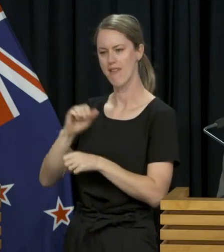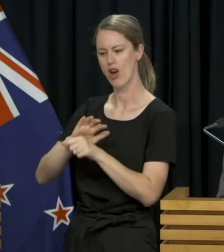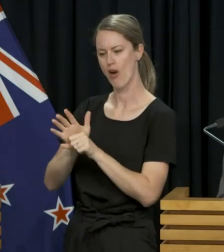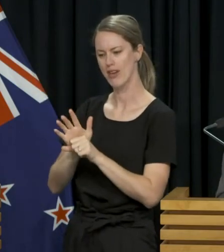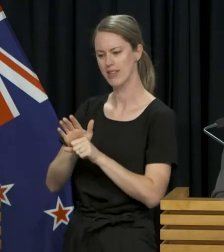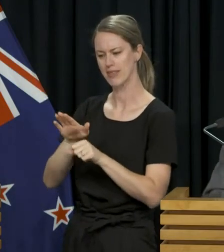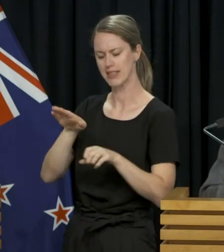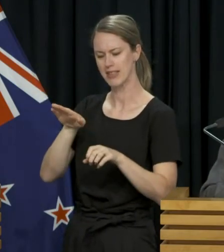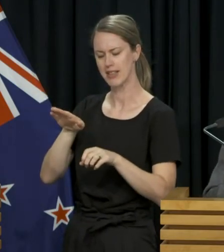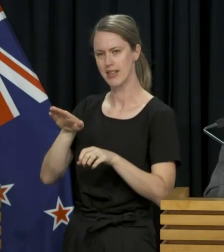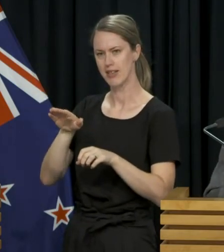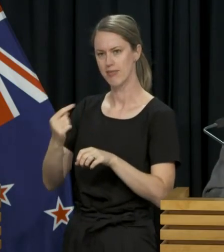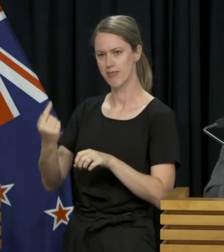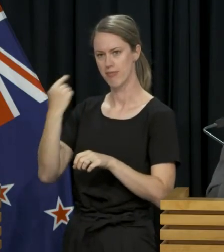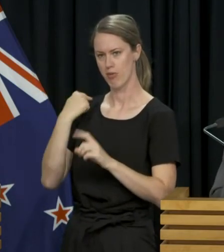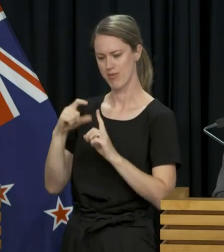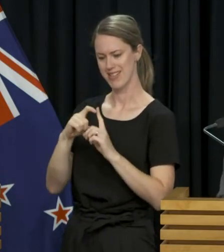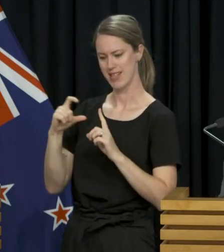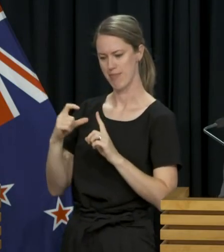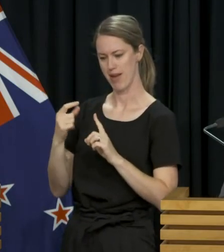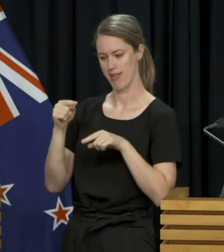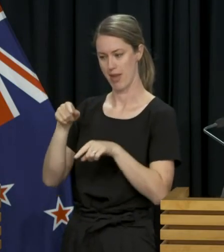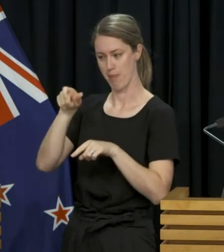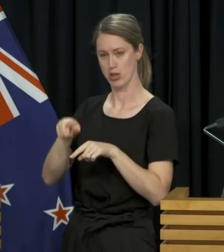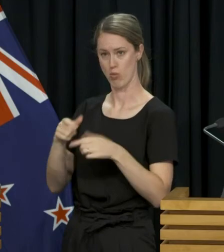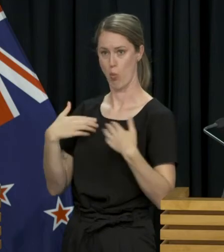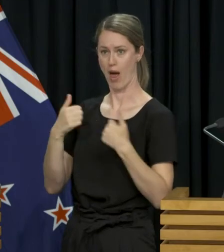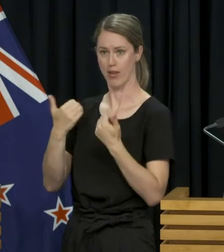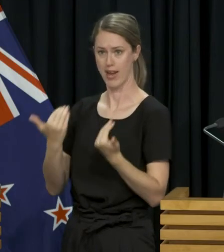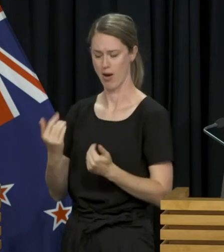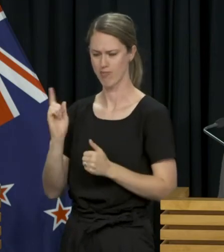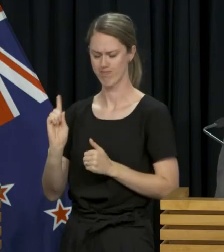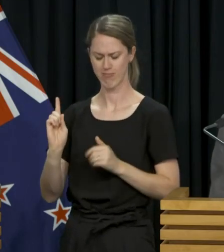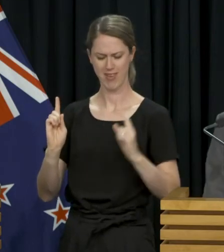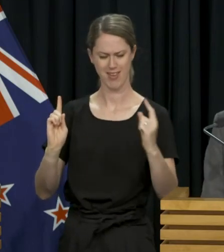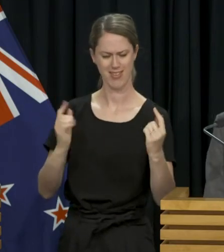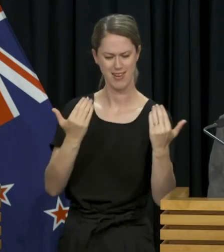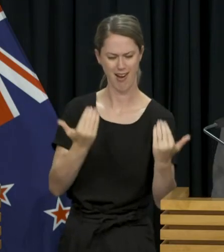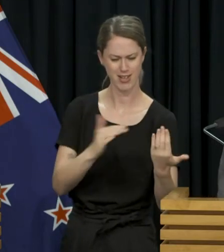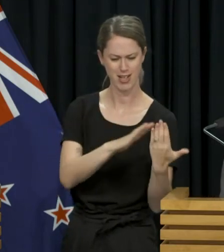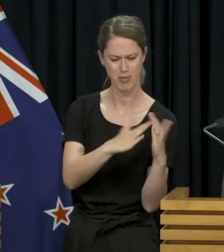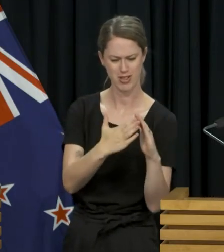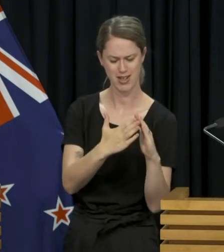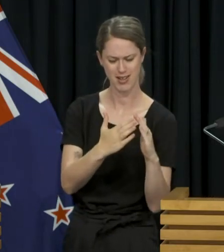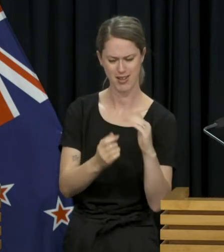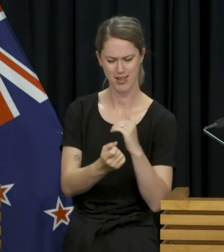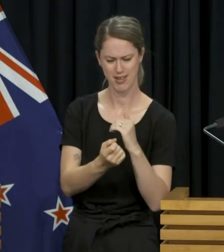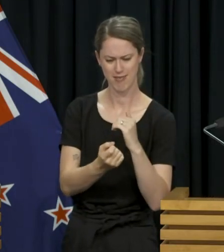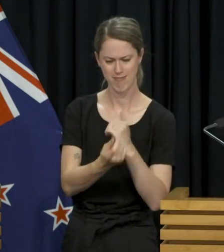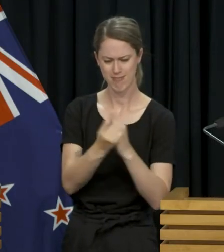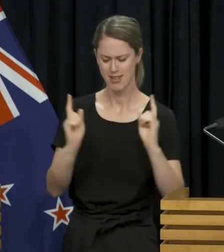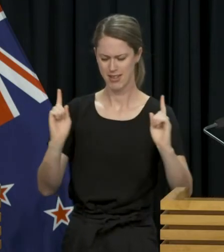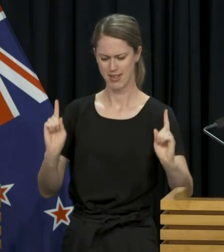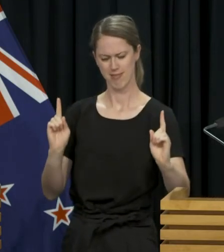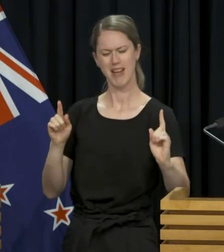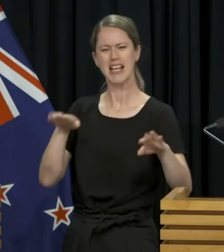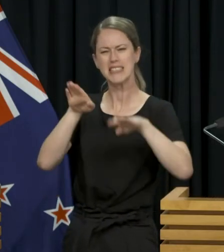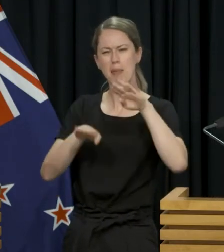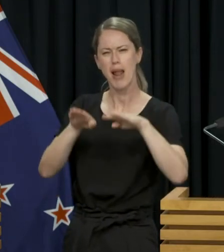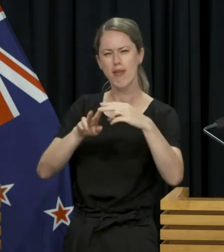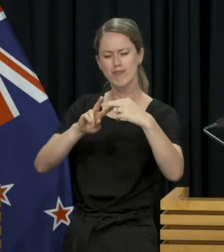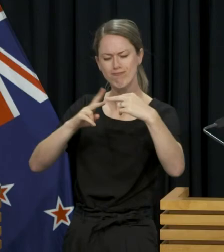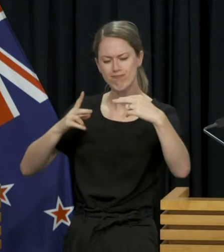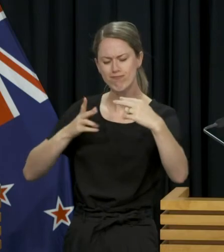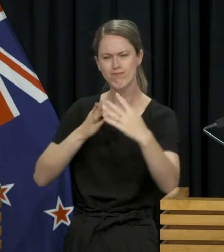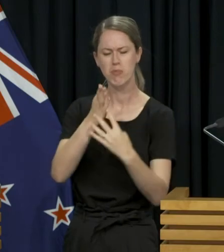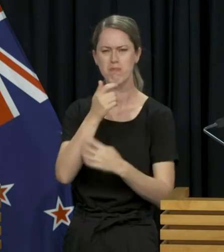case from December, who's now recovered, and the current community cases. So guests and household contacts